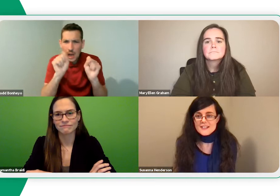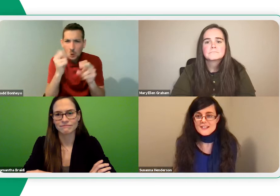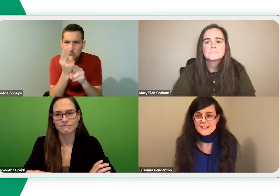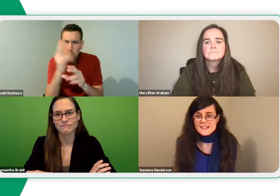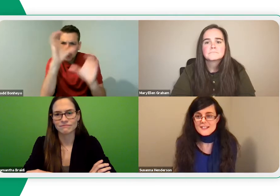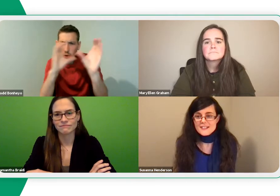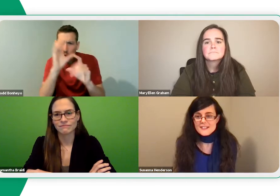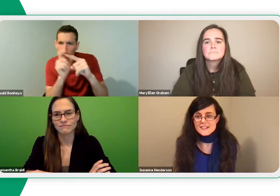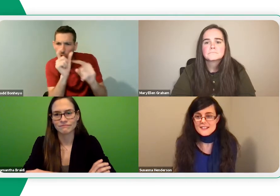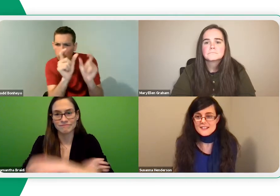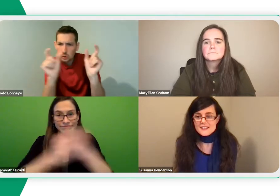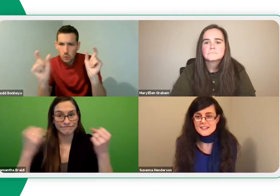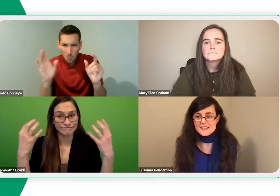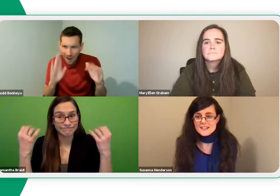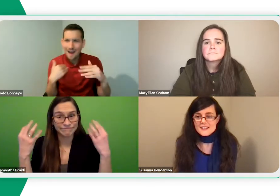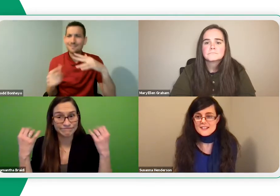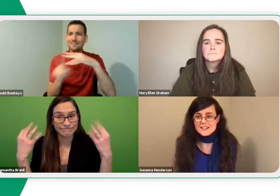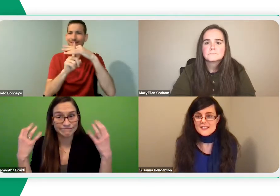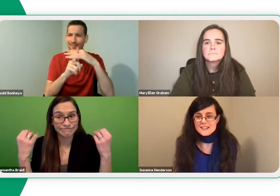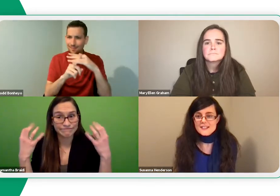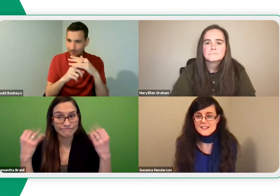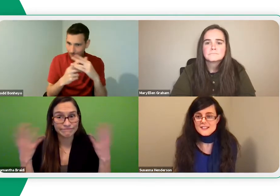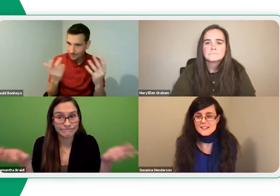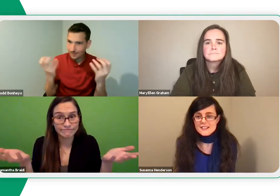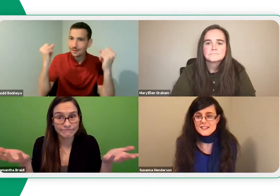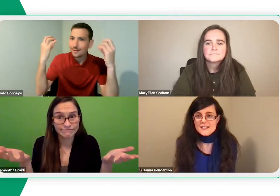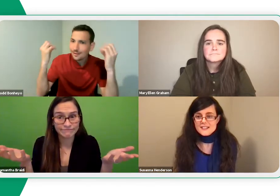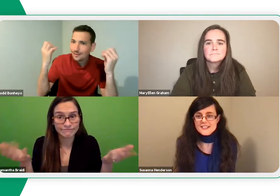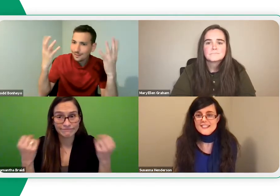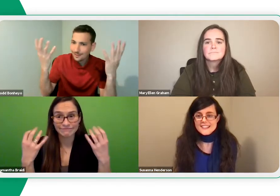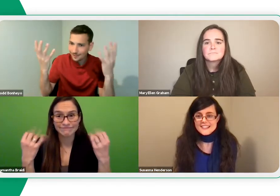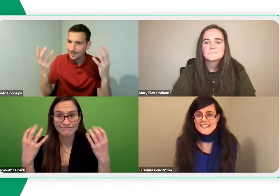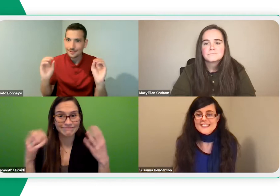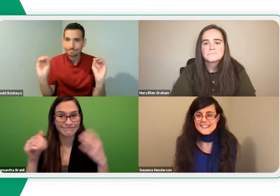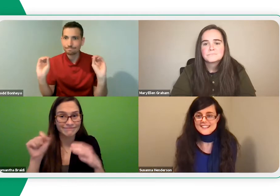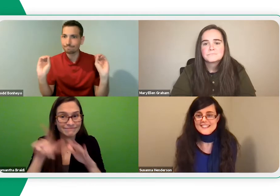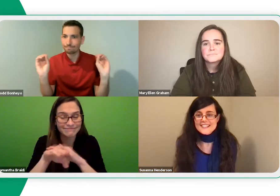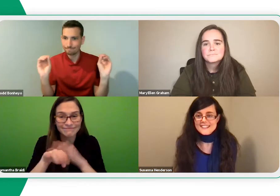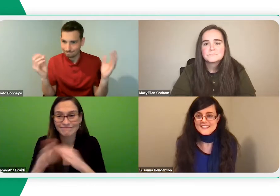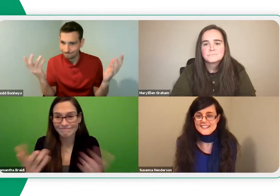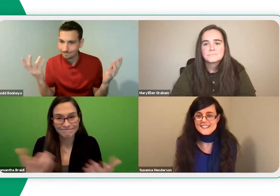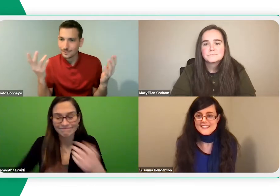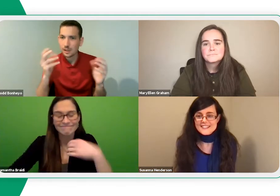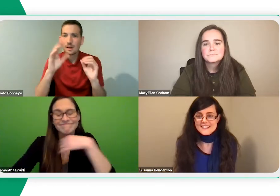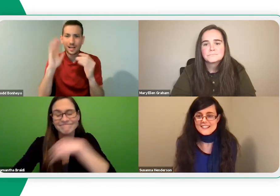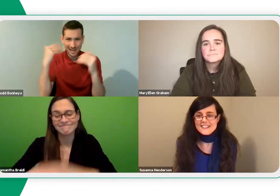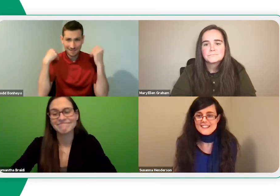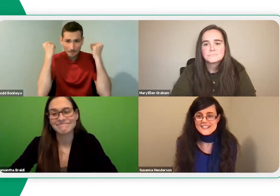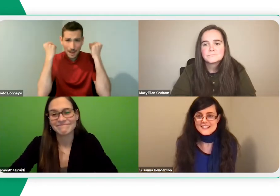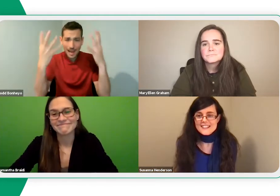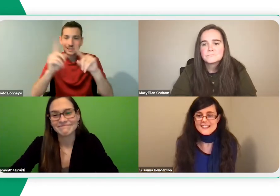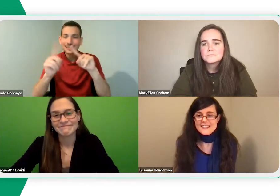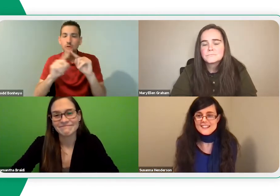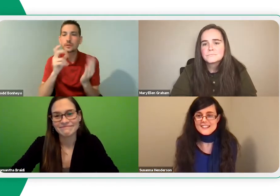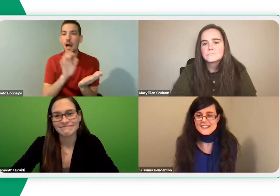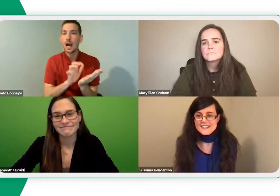financial literacy, how to use Google for certain things. Yeah. Well, it's not in sign language.